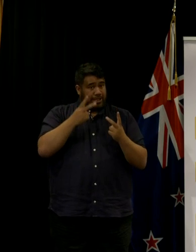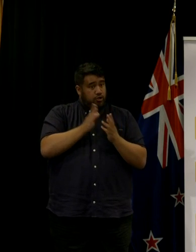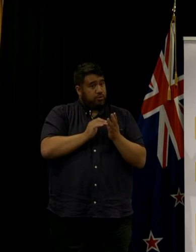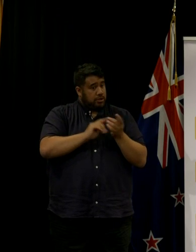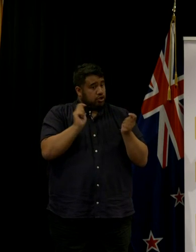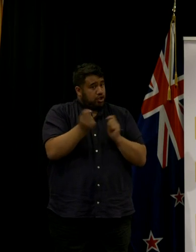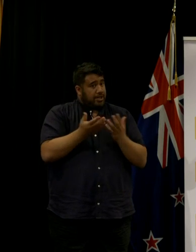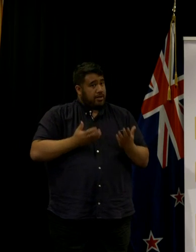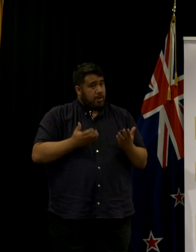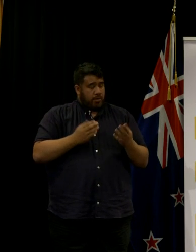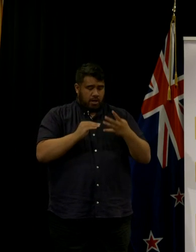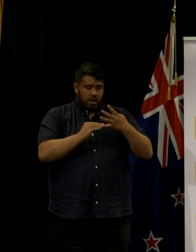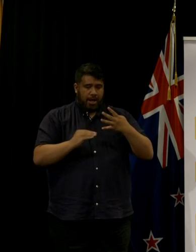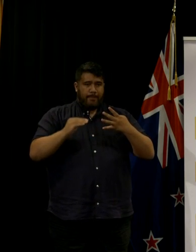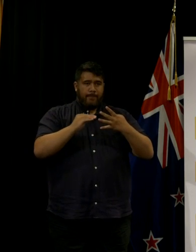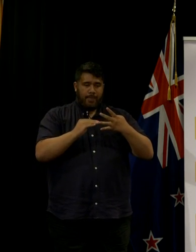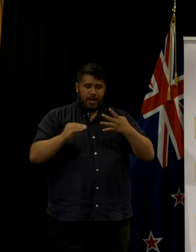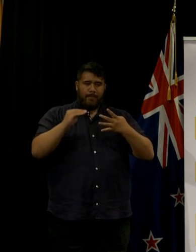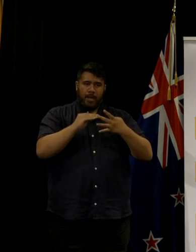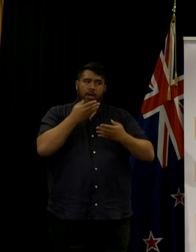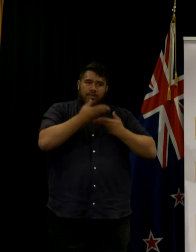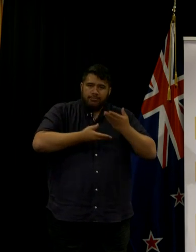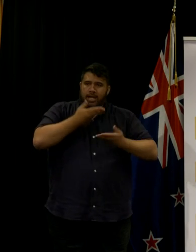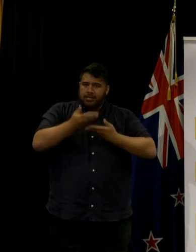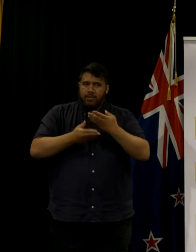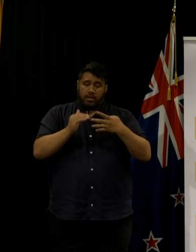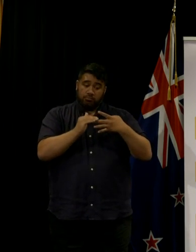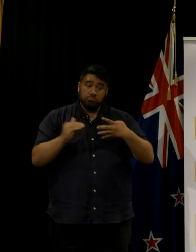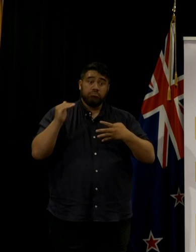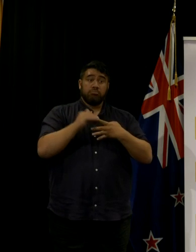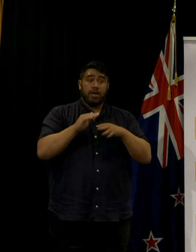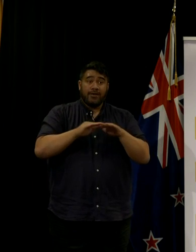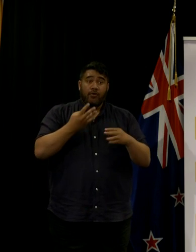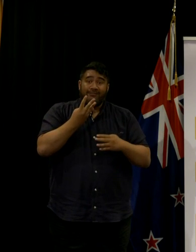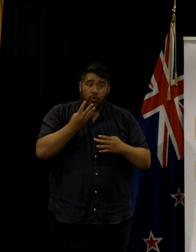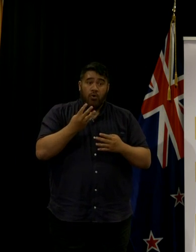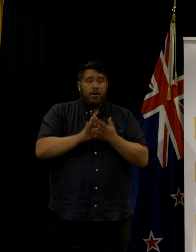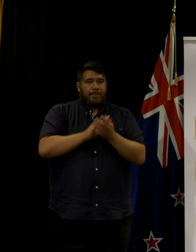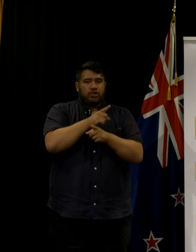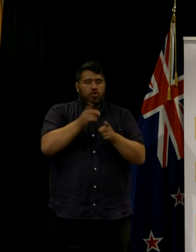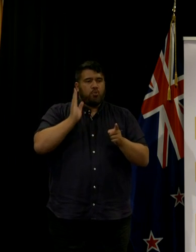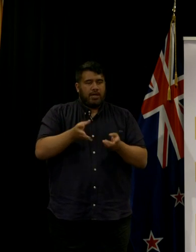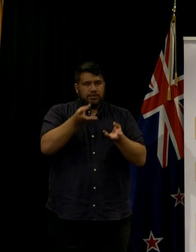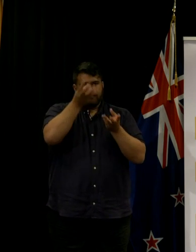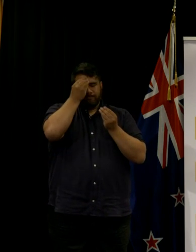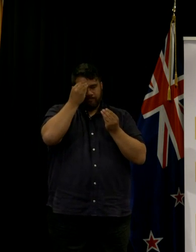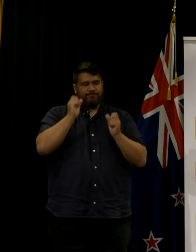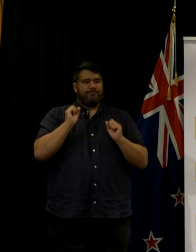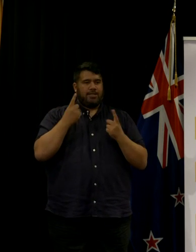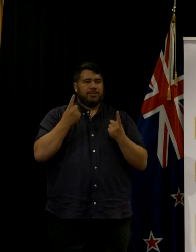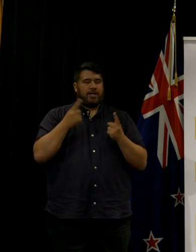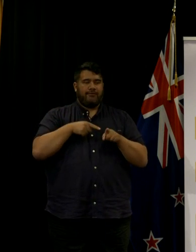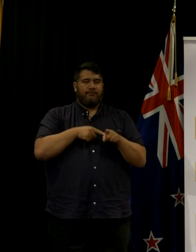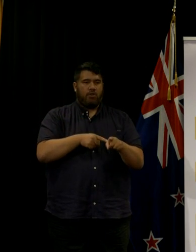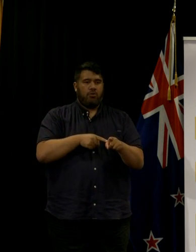move to level 4 is significant, and we really need for people to be taking heed of that advice. But I think